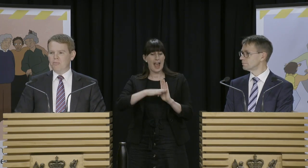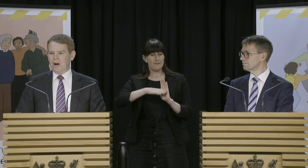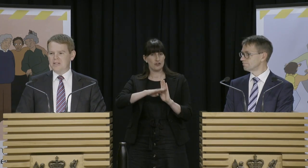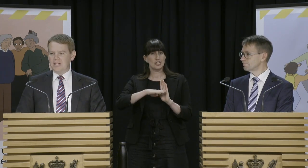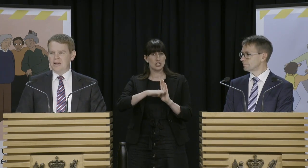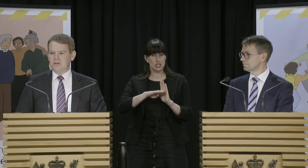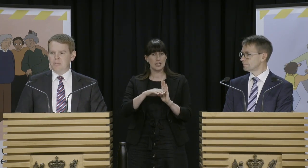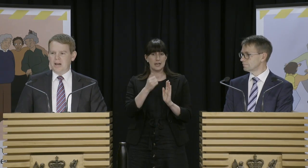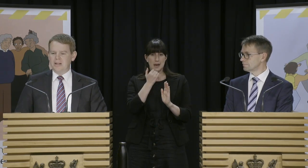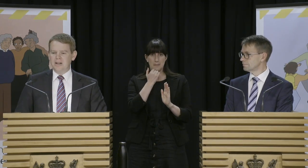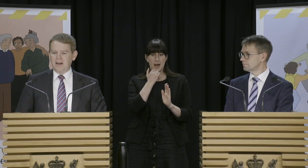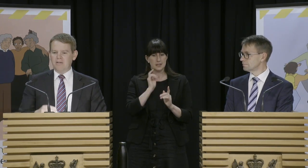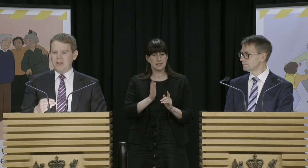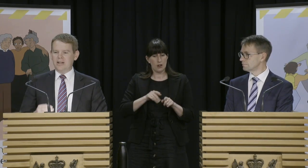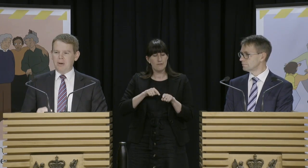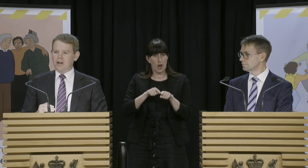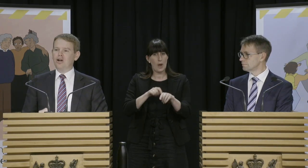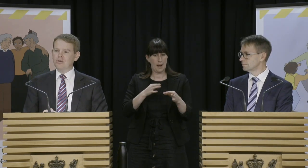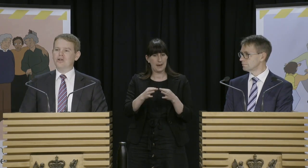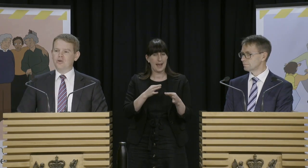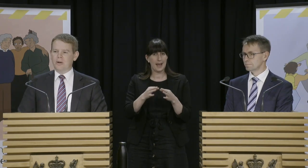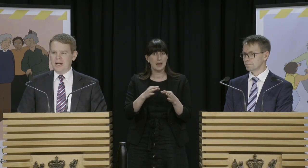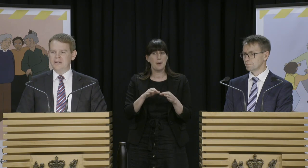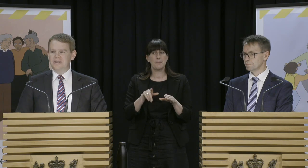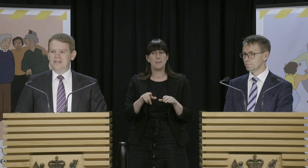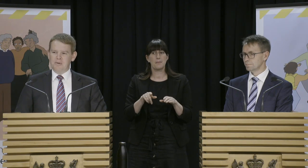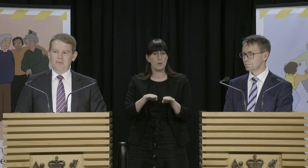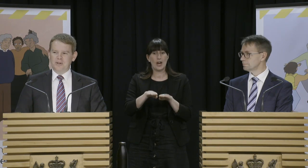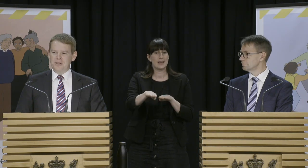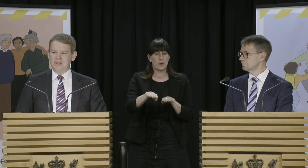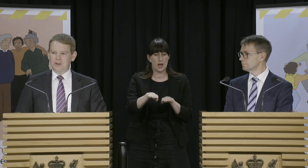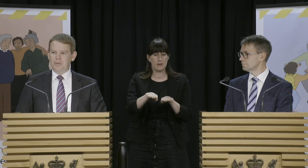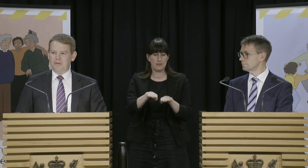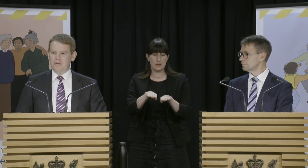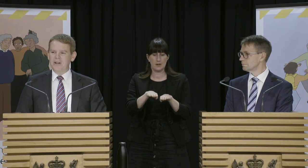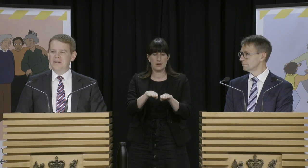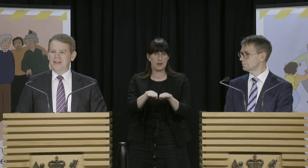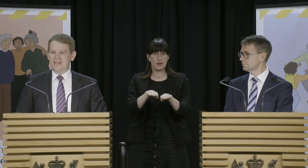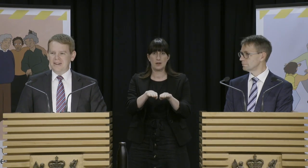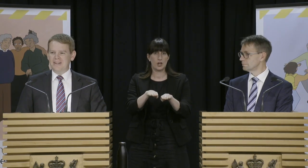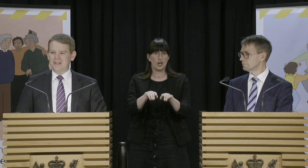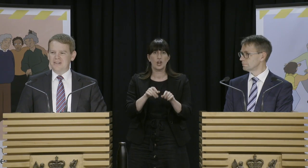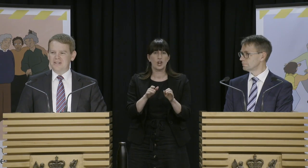still maintained ahead of plan, they have been getting back closer to plan. Some of them there's still a little bit of over in there in the